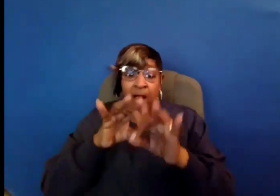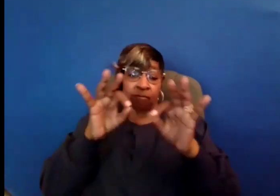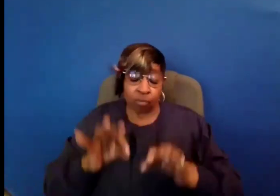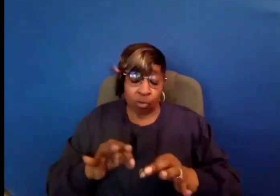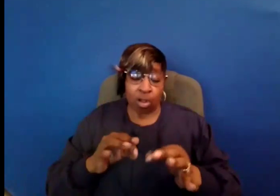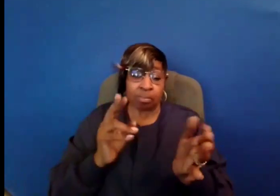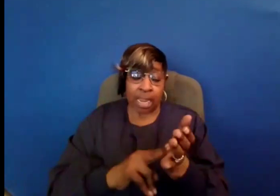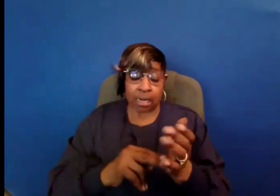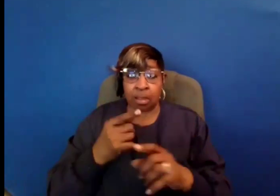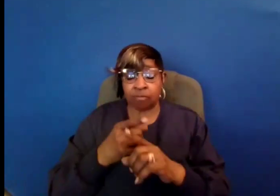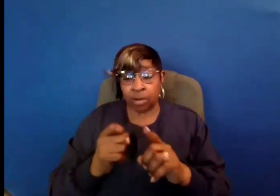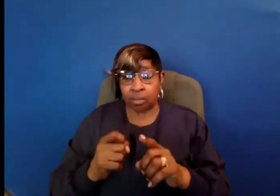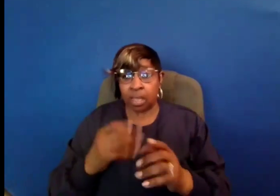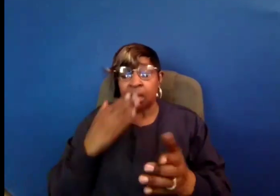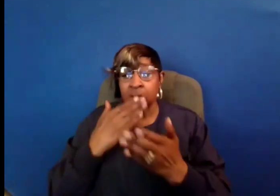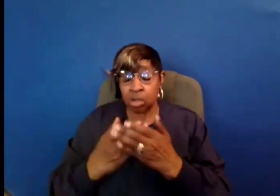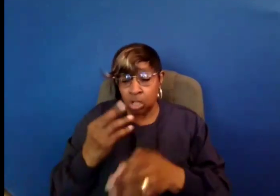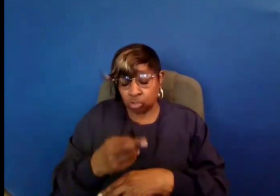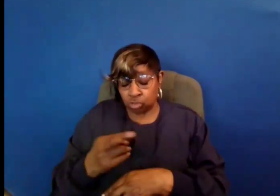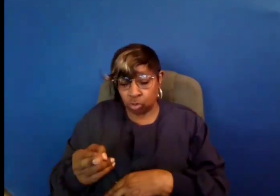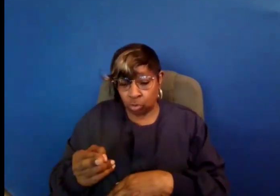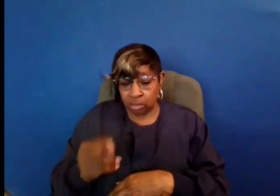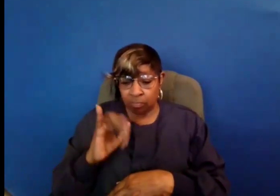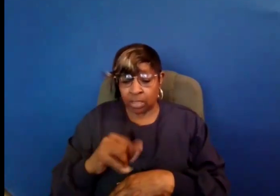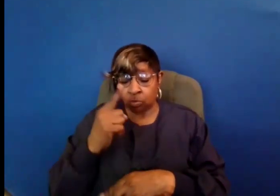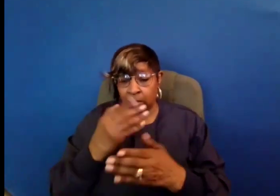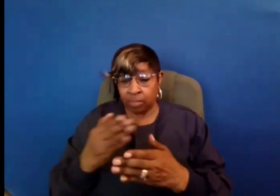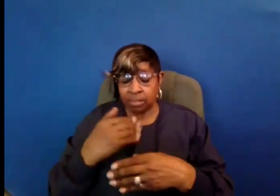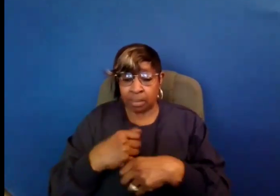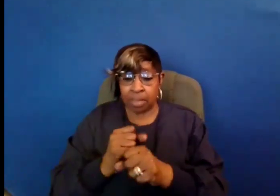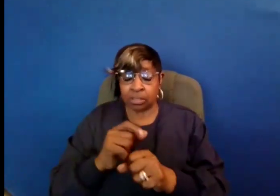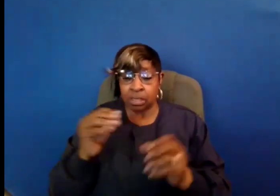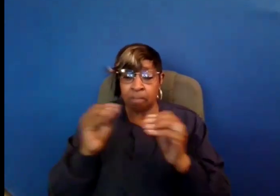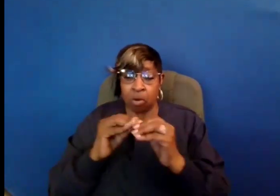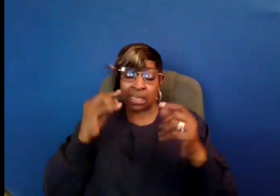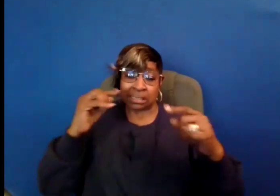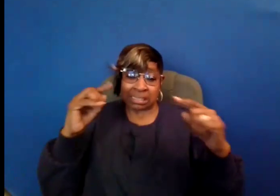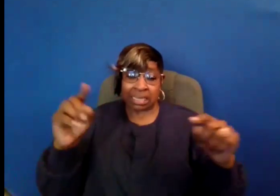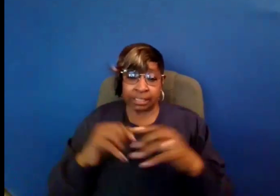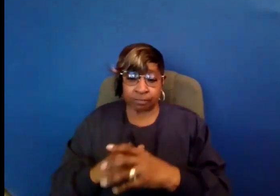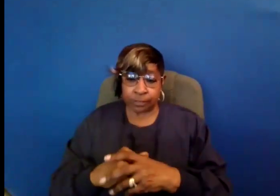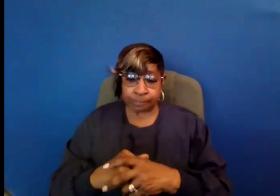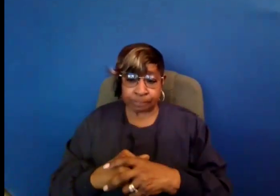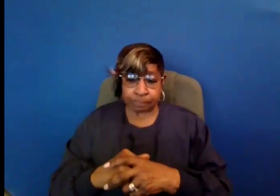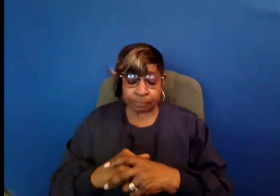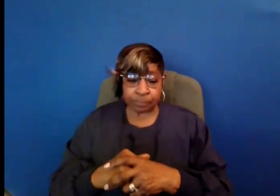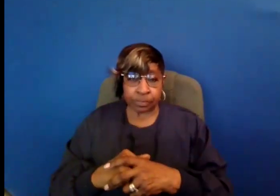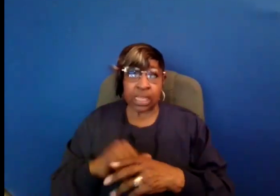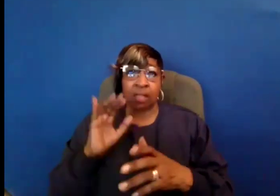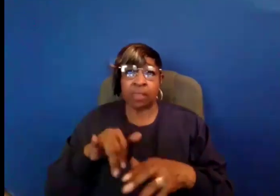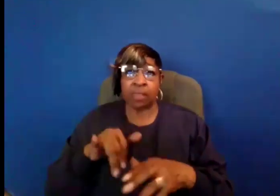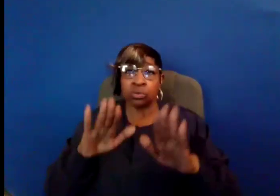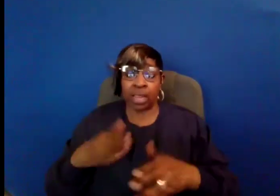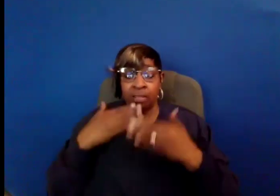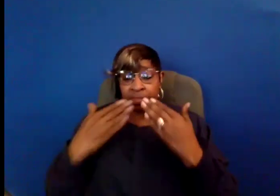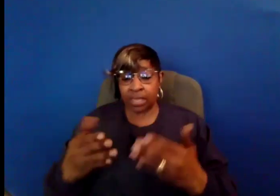source, especially since that's one of the things that makes them more accessible. Hope that helps. That's great. Thanks,